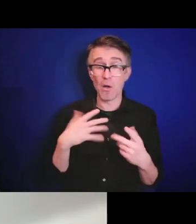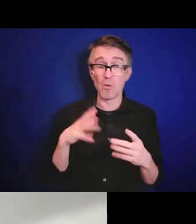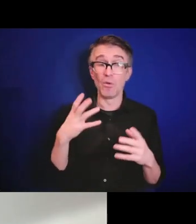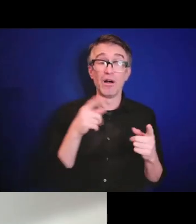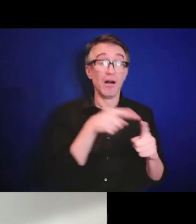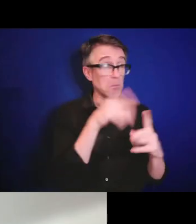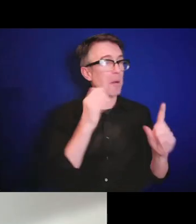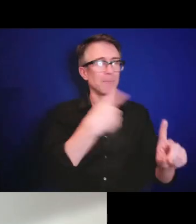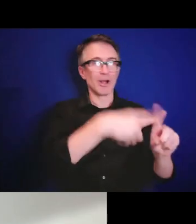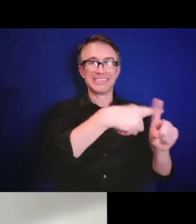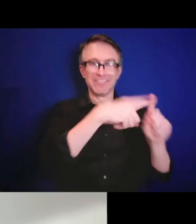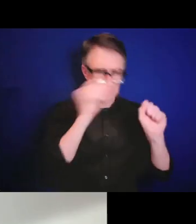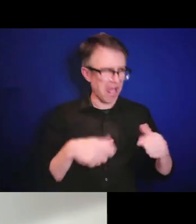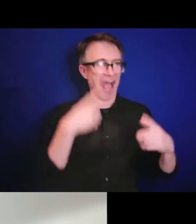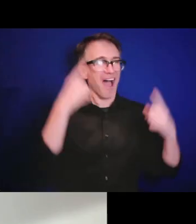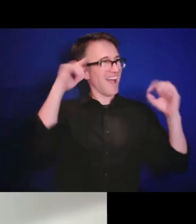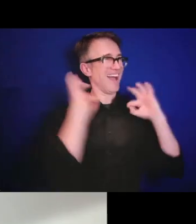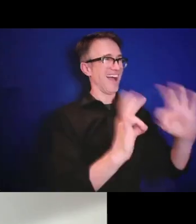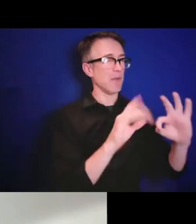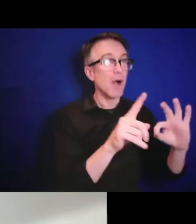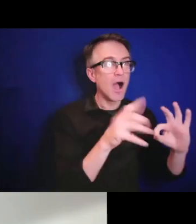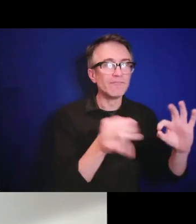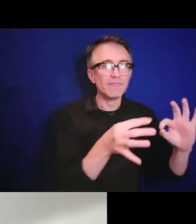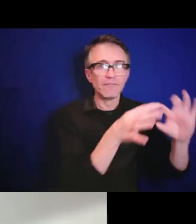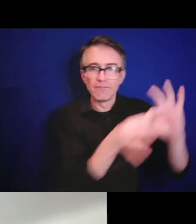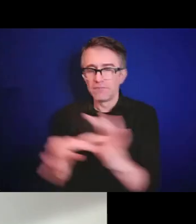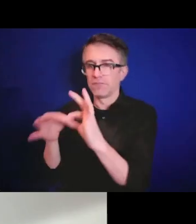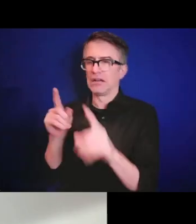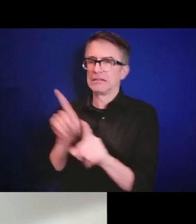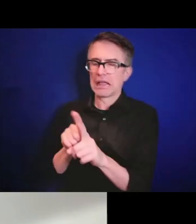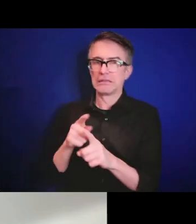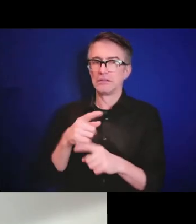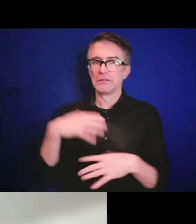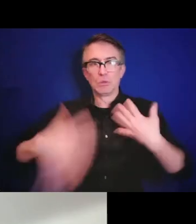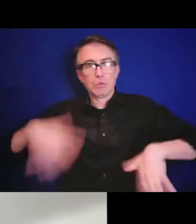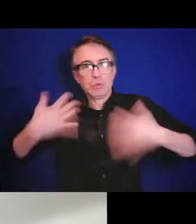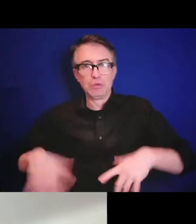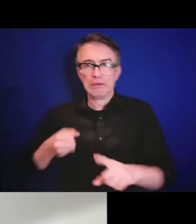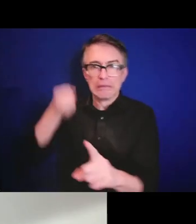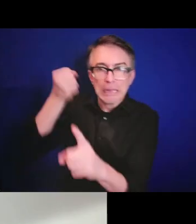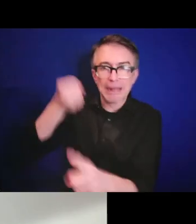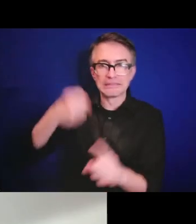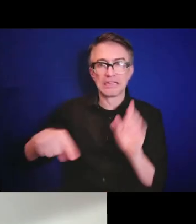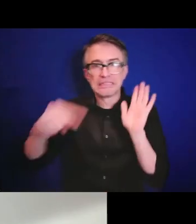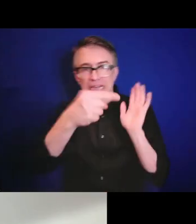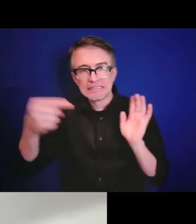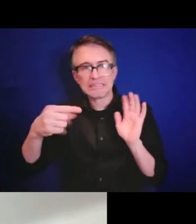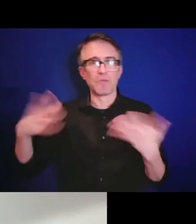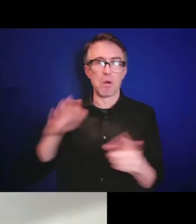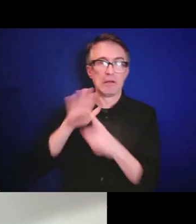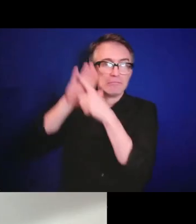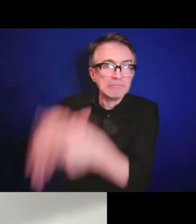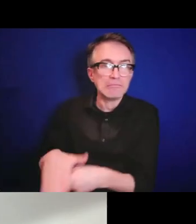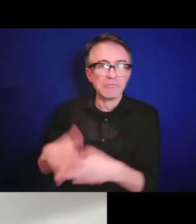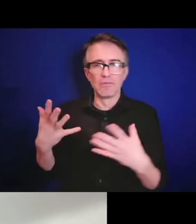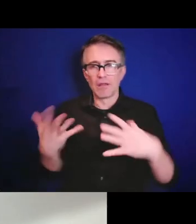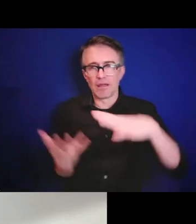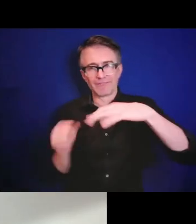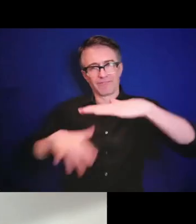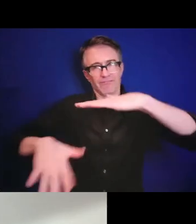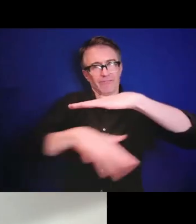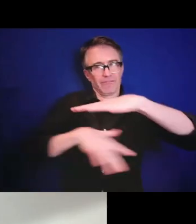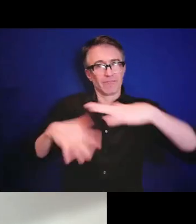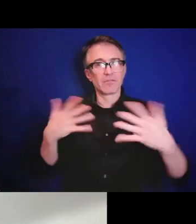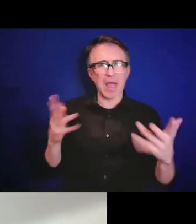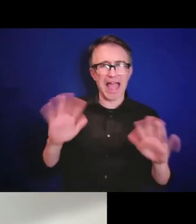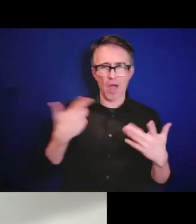intersectionality. And it resonates because we got a lot of comments also when we shared the document, the first round of the consultation, exactly on those points,